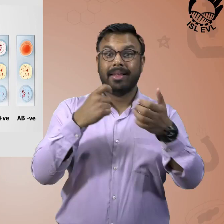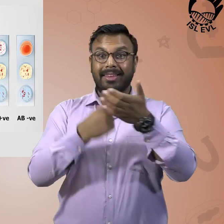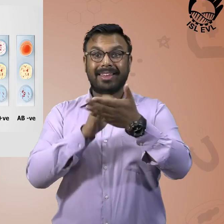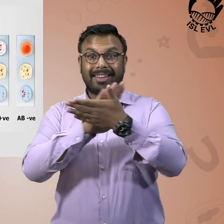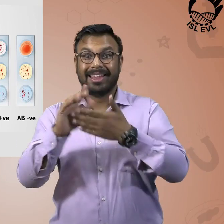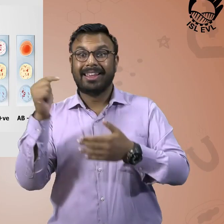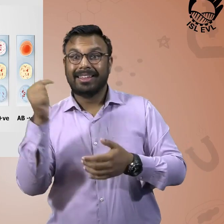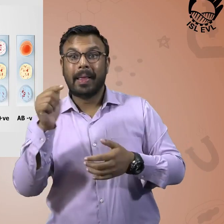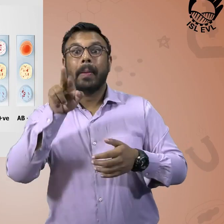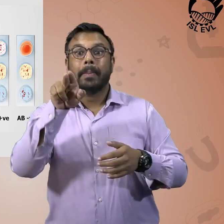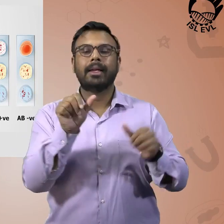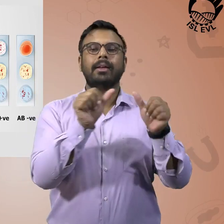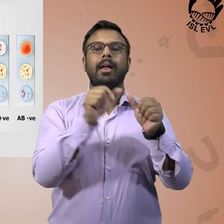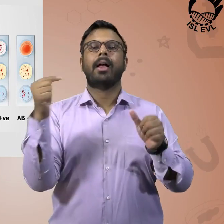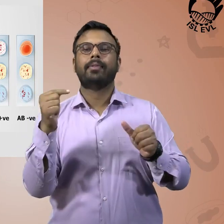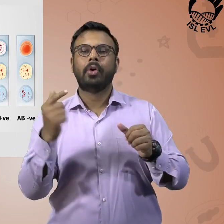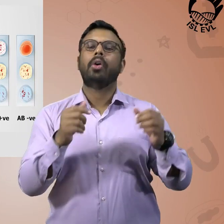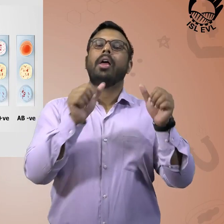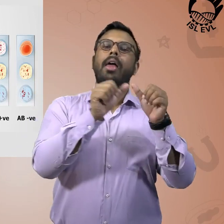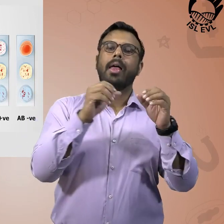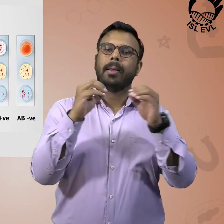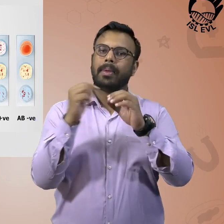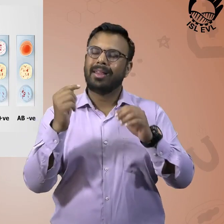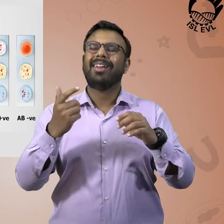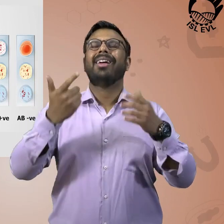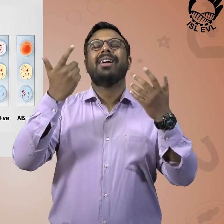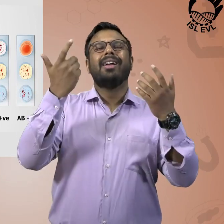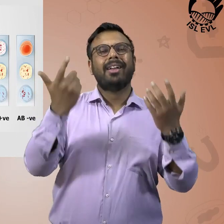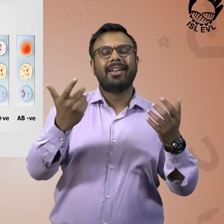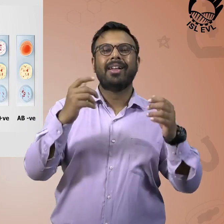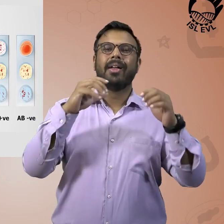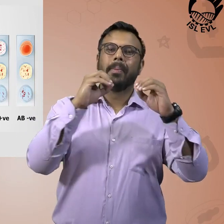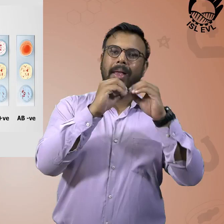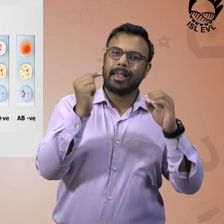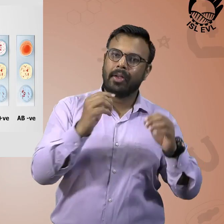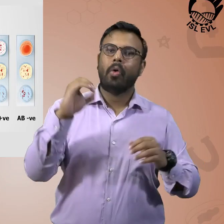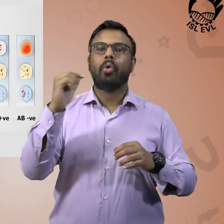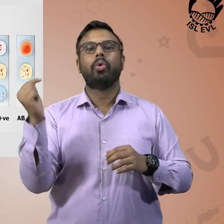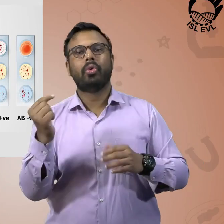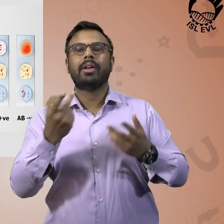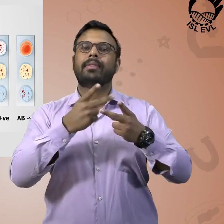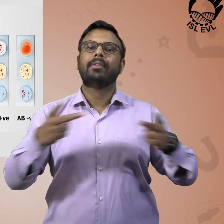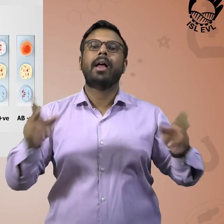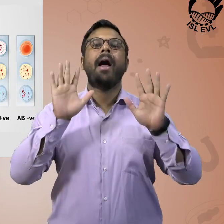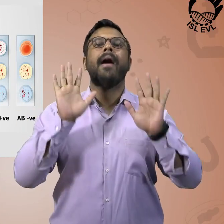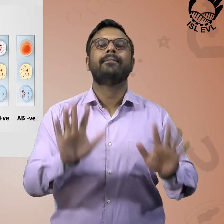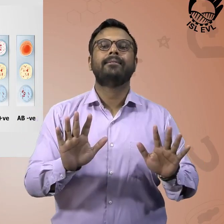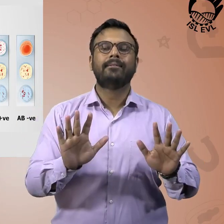slide, agglutination occurred in the first and the third drops, which corresponds to antigen A and Rh factor. That means the